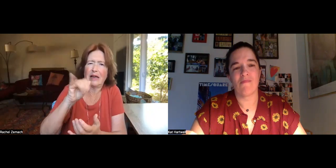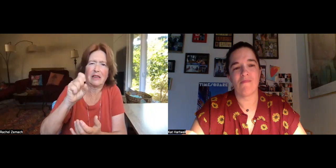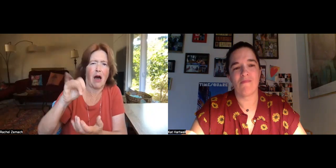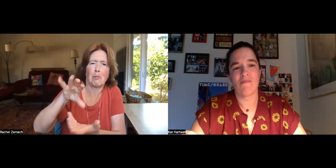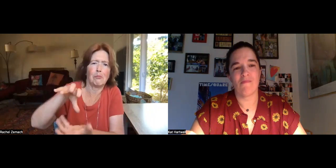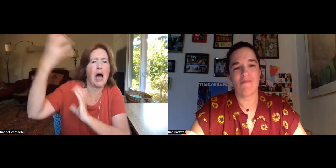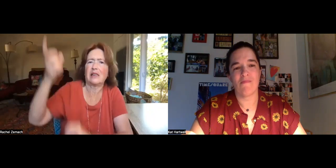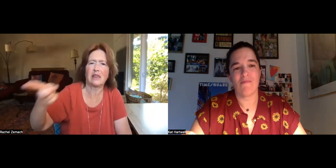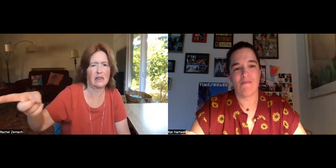It's a mess,